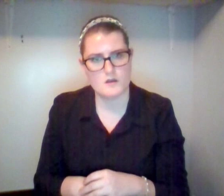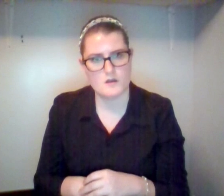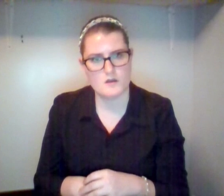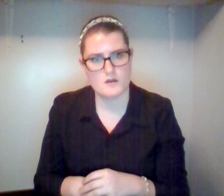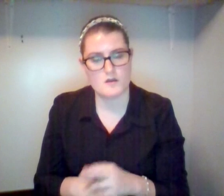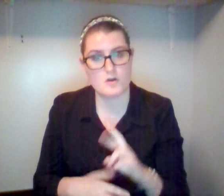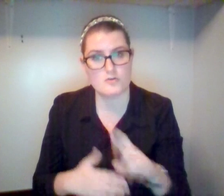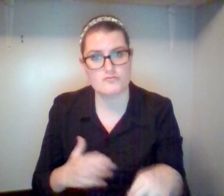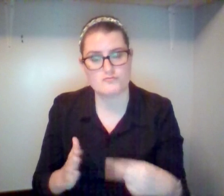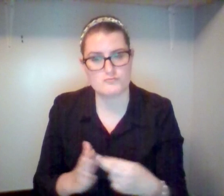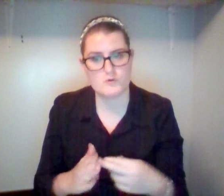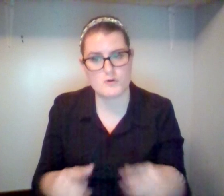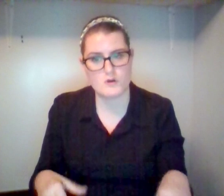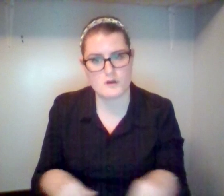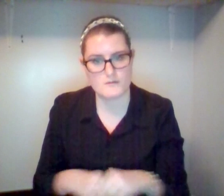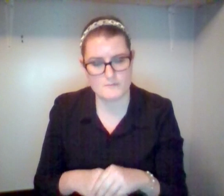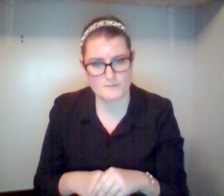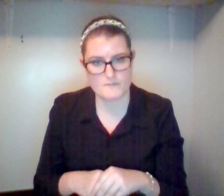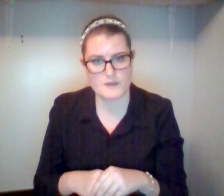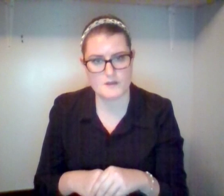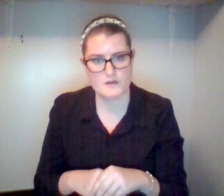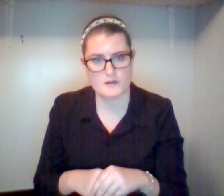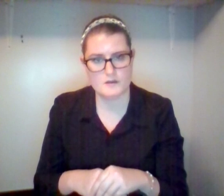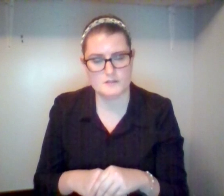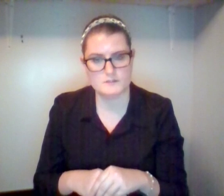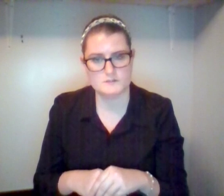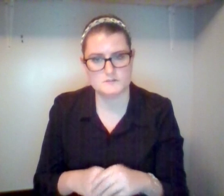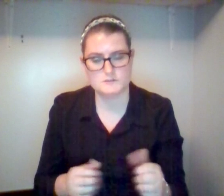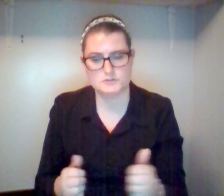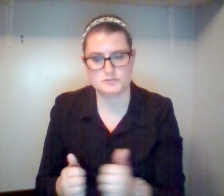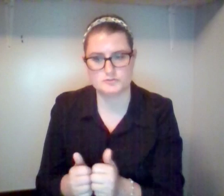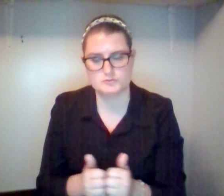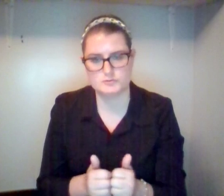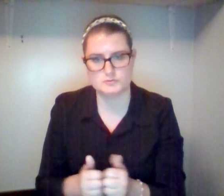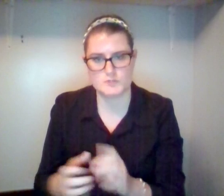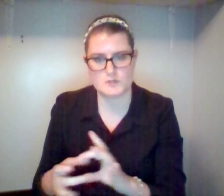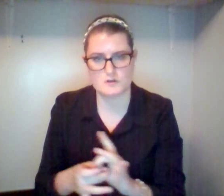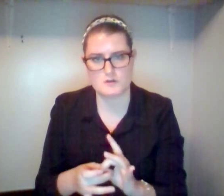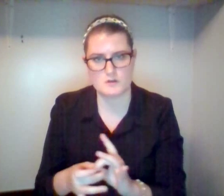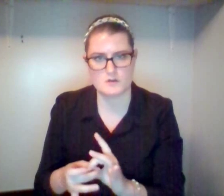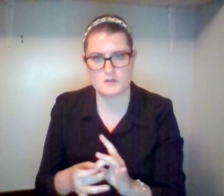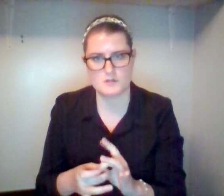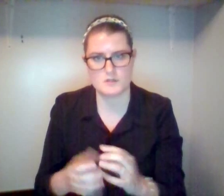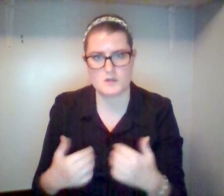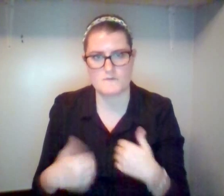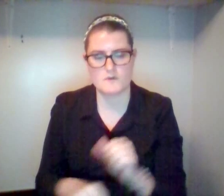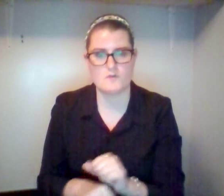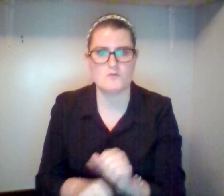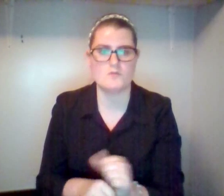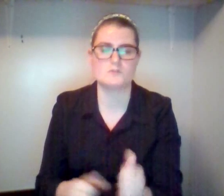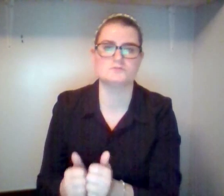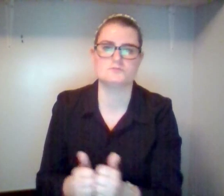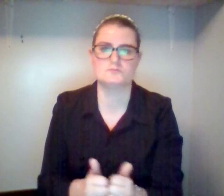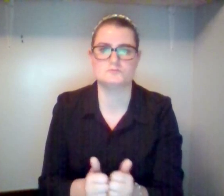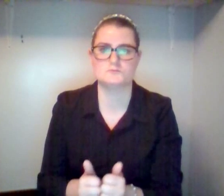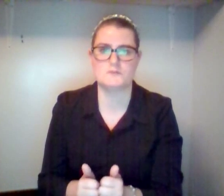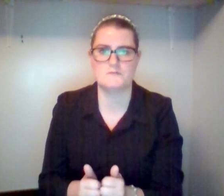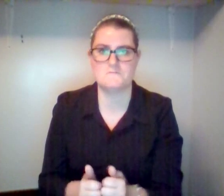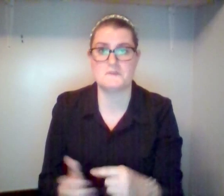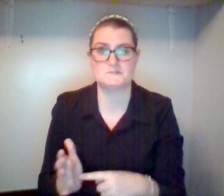of marriage that it was a kind of shared productive business partnership. The farm worked because he and she